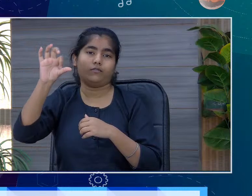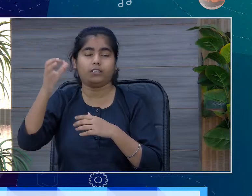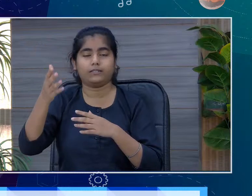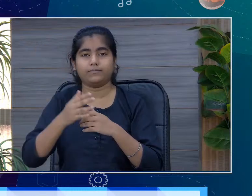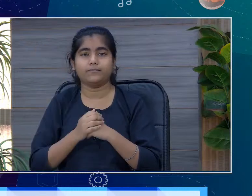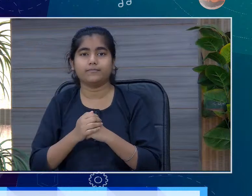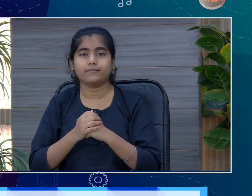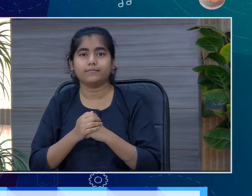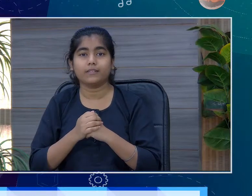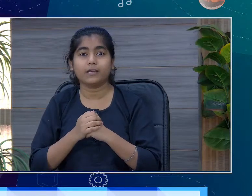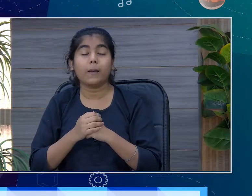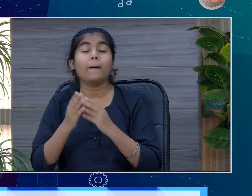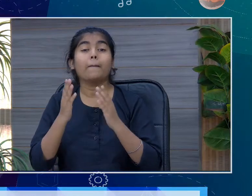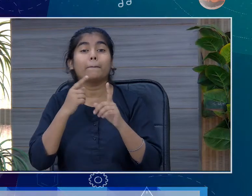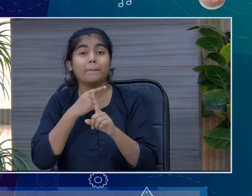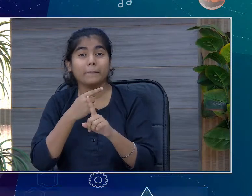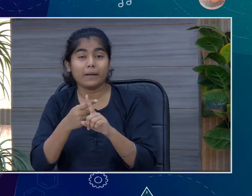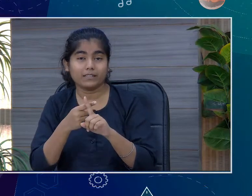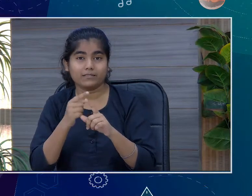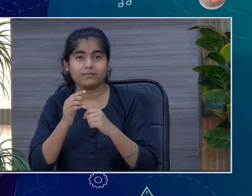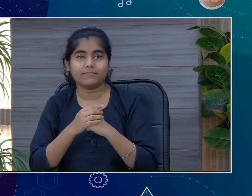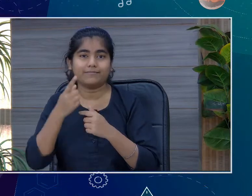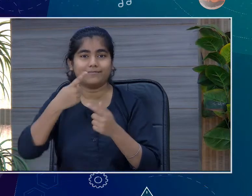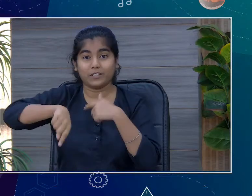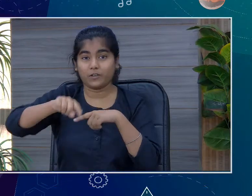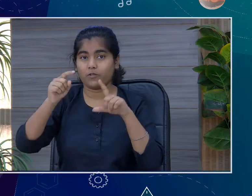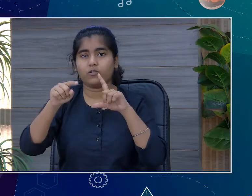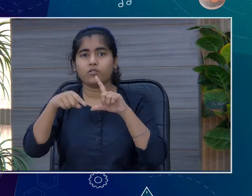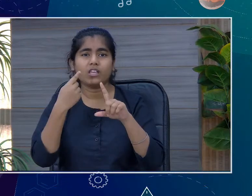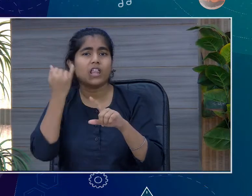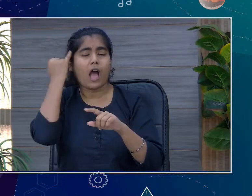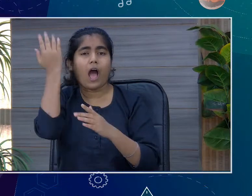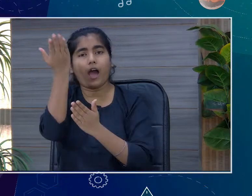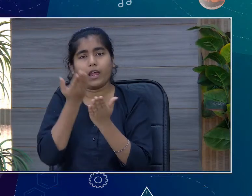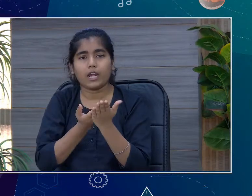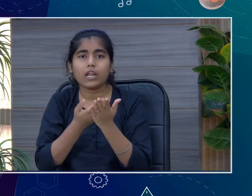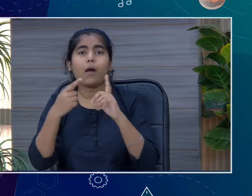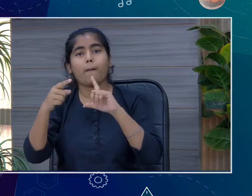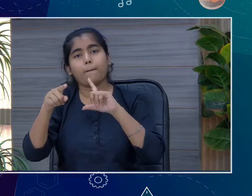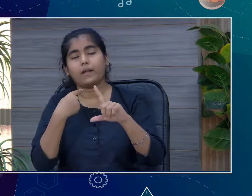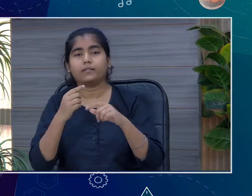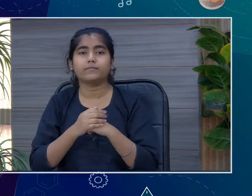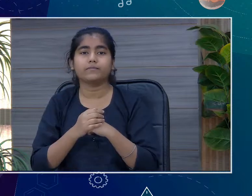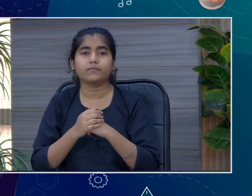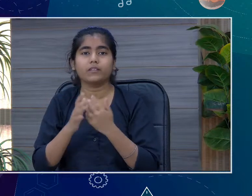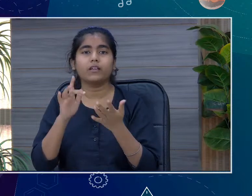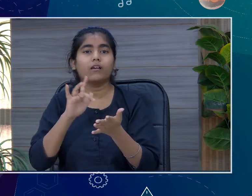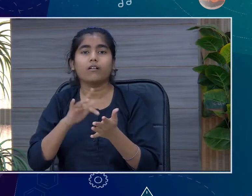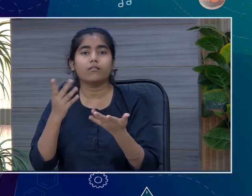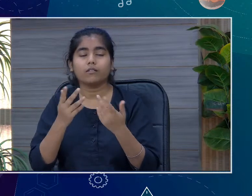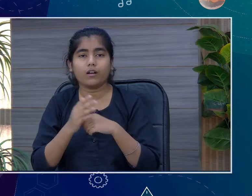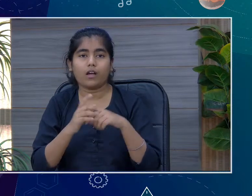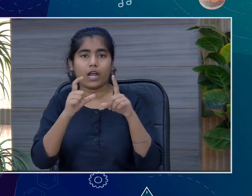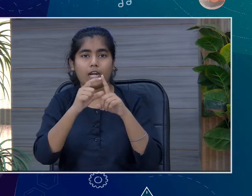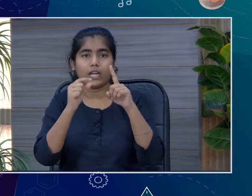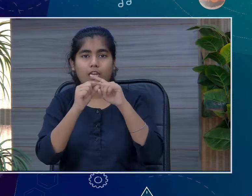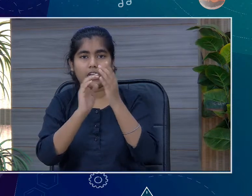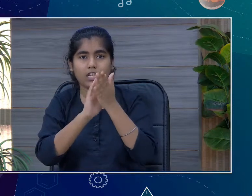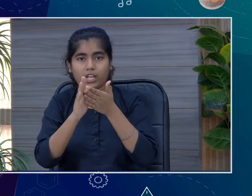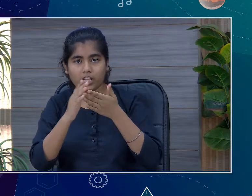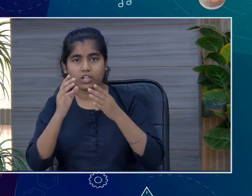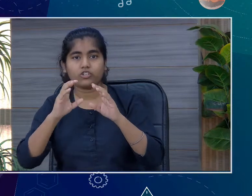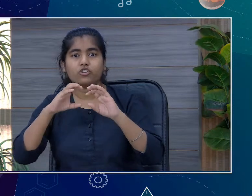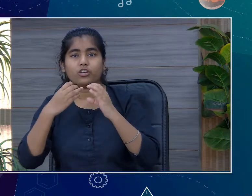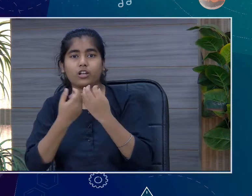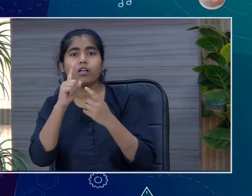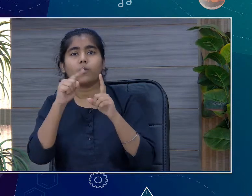8800440559. Apart from this, you can also send your suggestions, your questions through mail as well. Official mail ID on DTH class 1 to